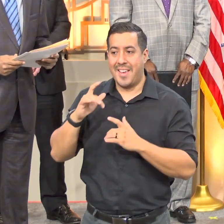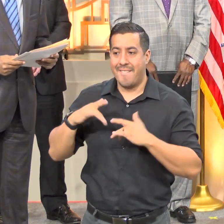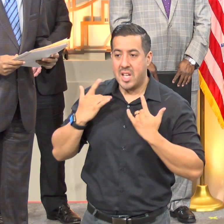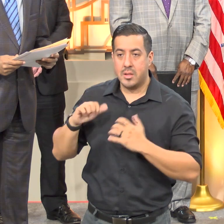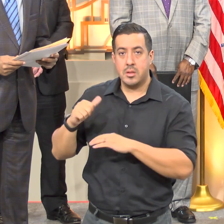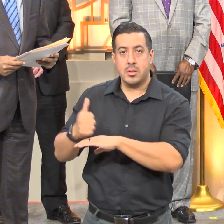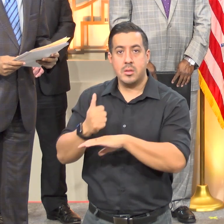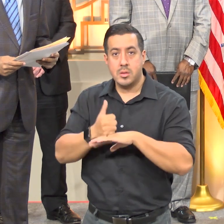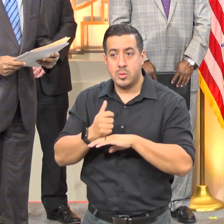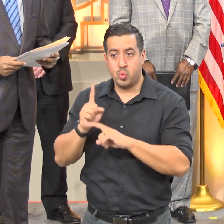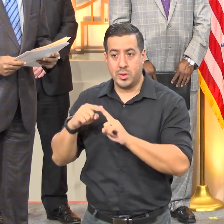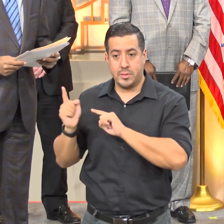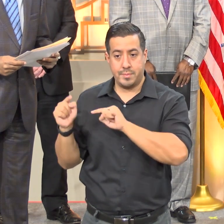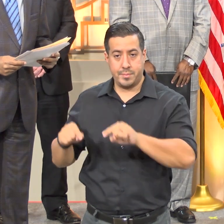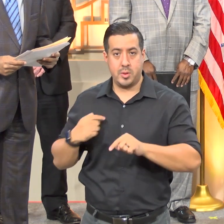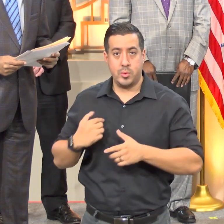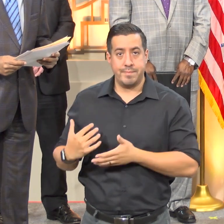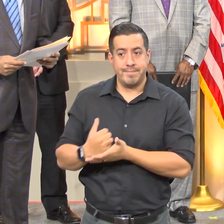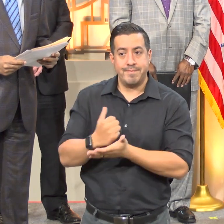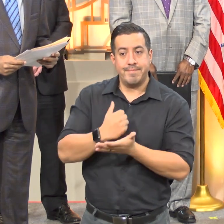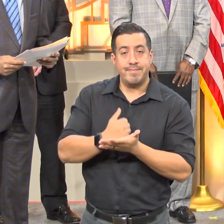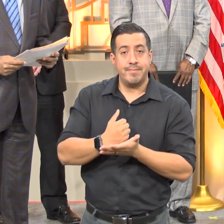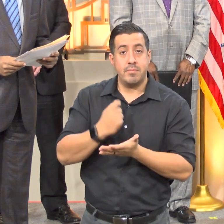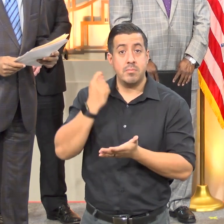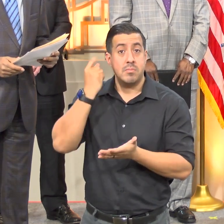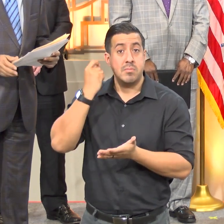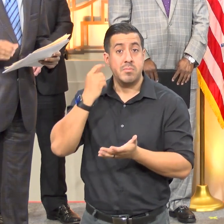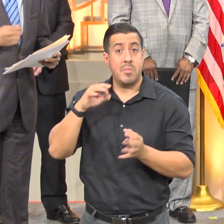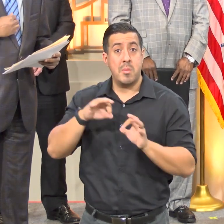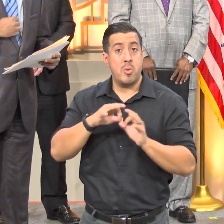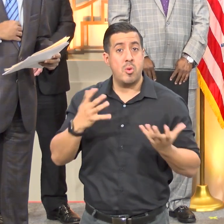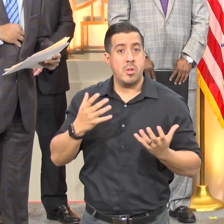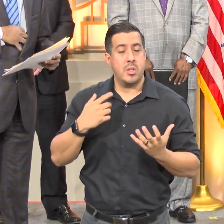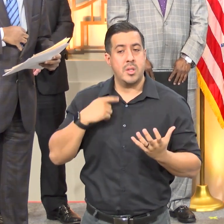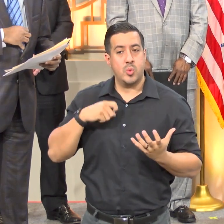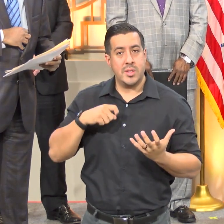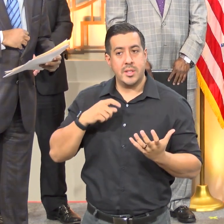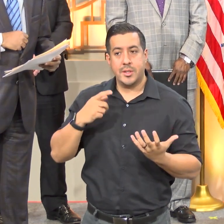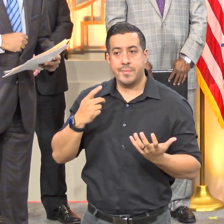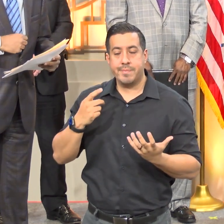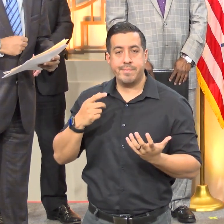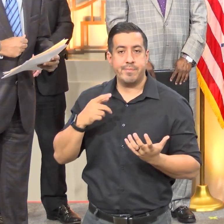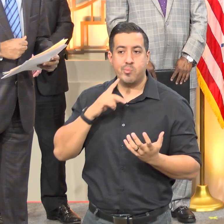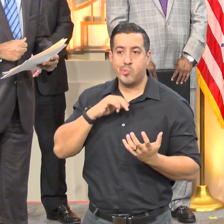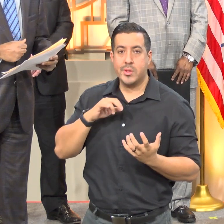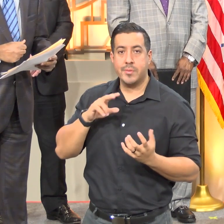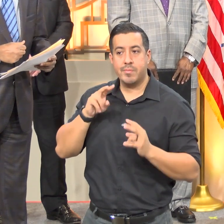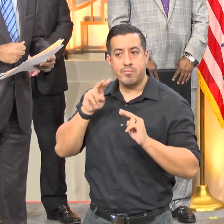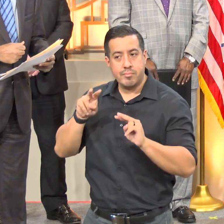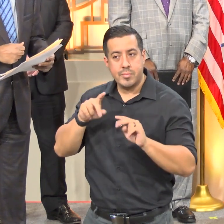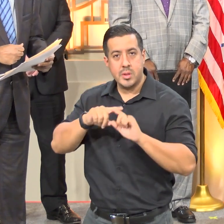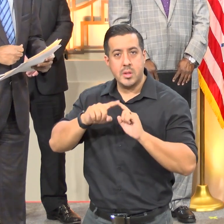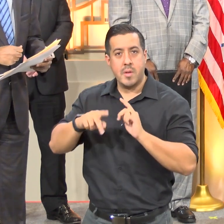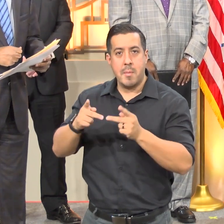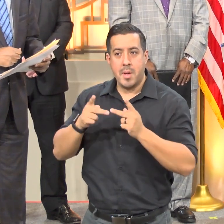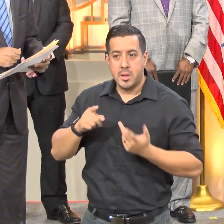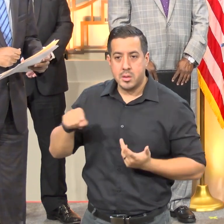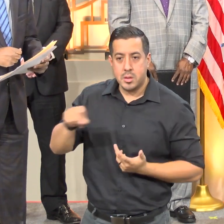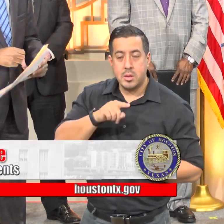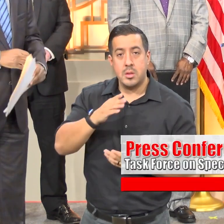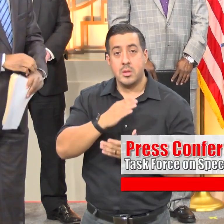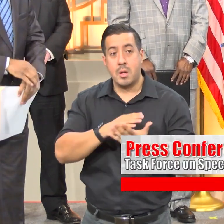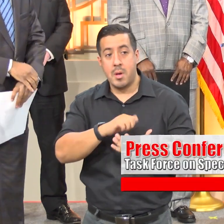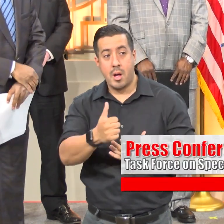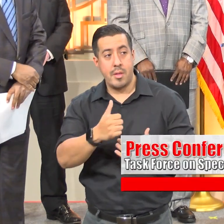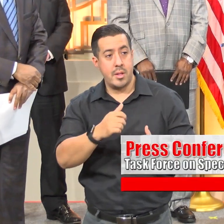brought to our region, it is important that we also look forward to ensure that all places, including the unincorporated areas of the